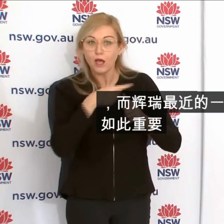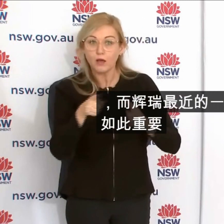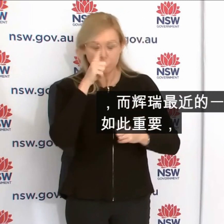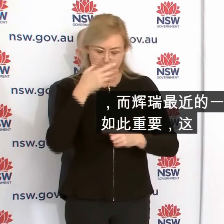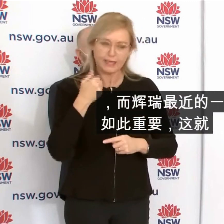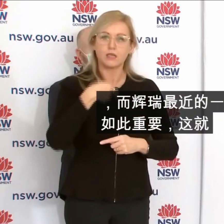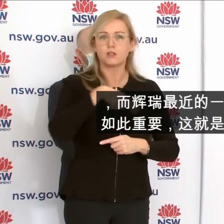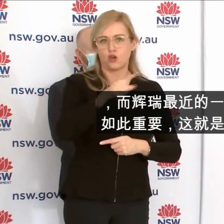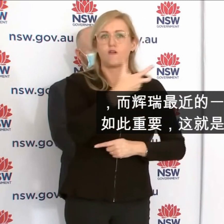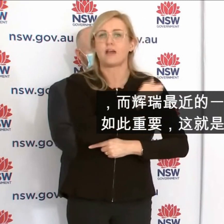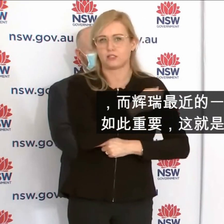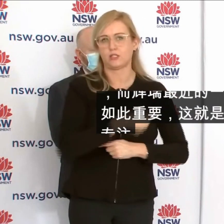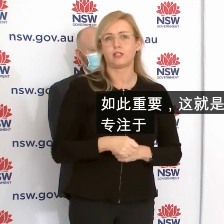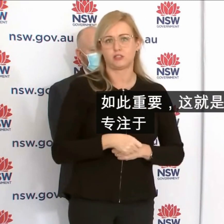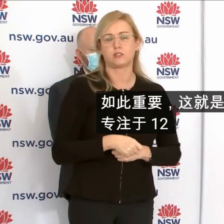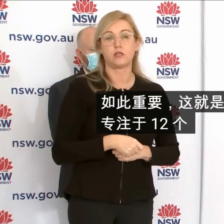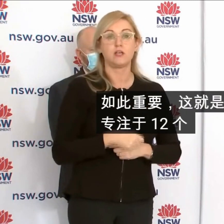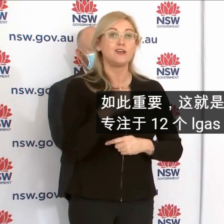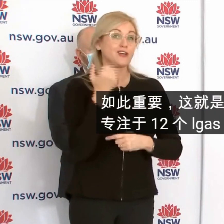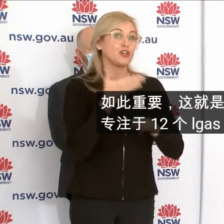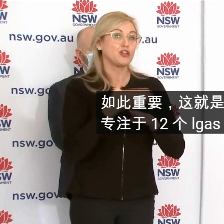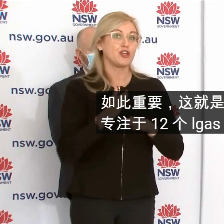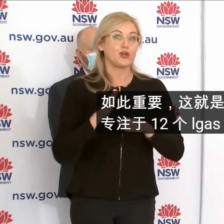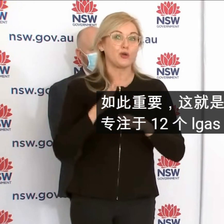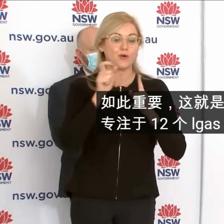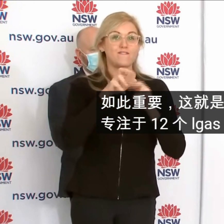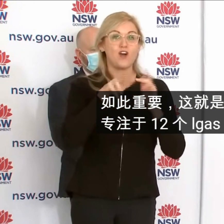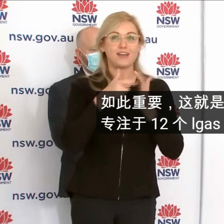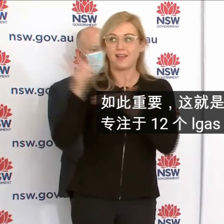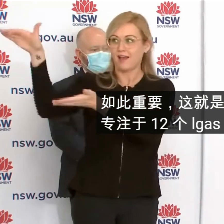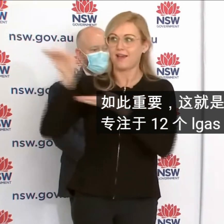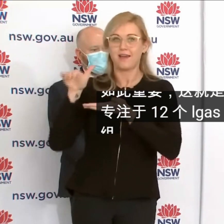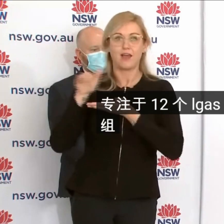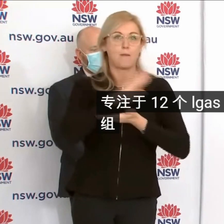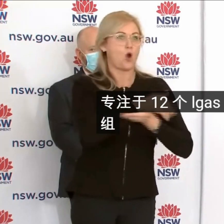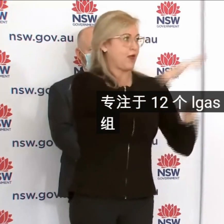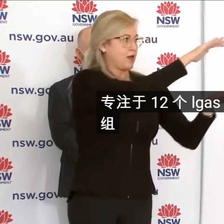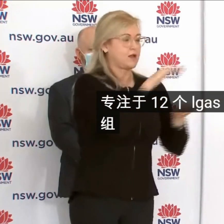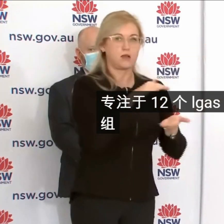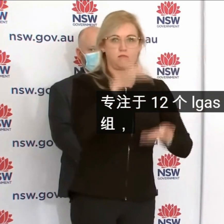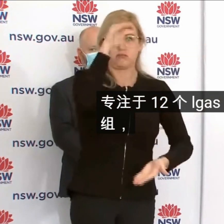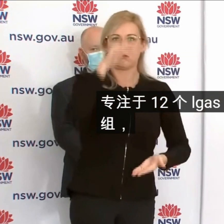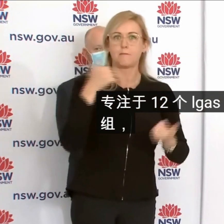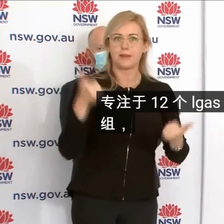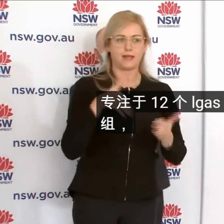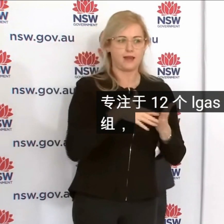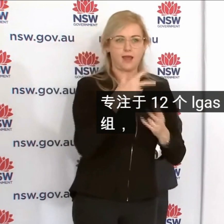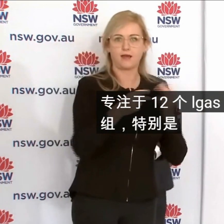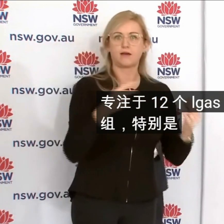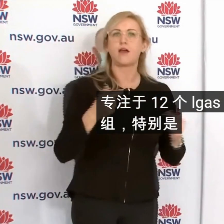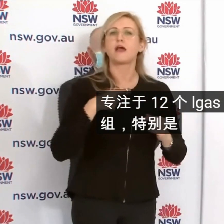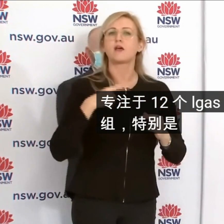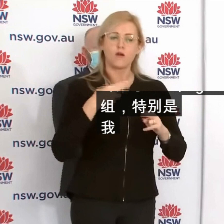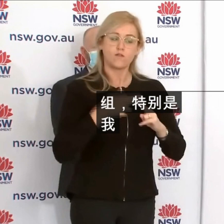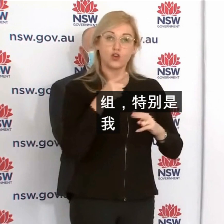Pfizer is so important. And that's why we're focusing on that 16 to 39-year-old age group in those 12 LGAs.